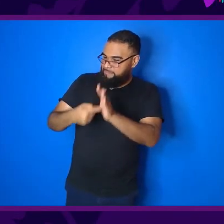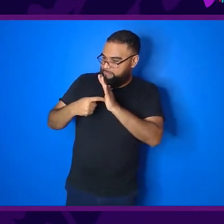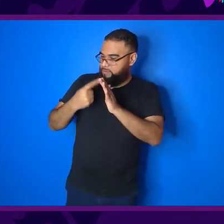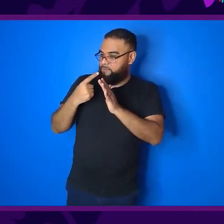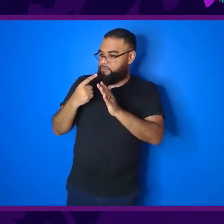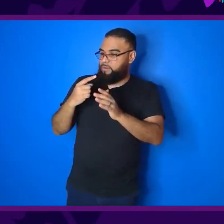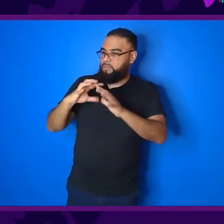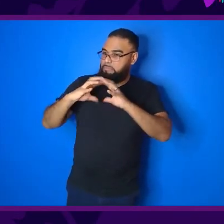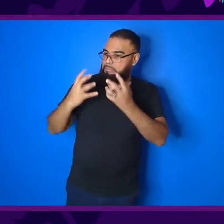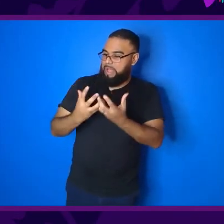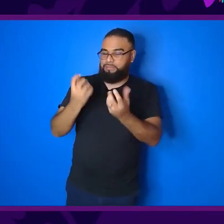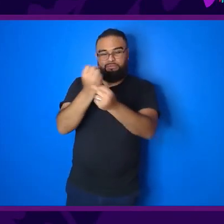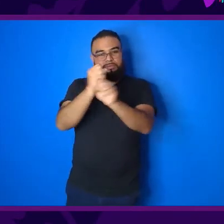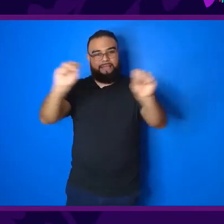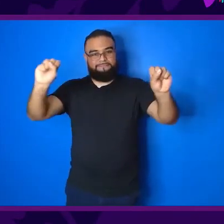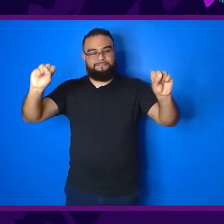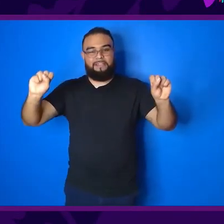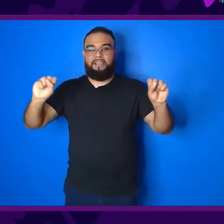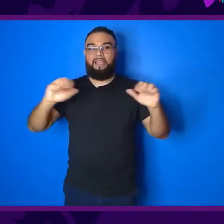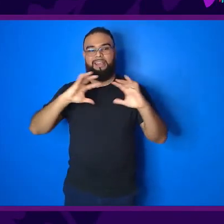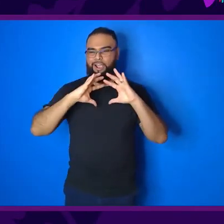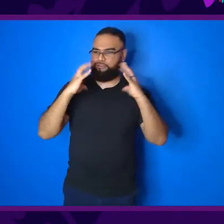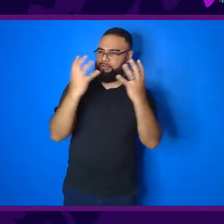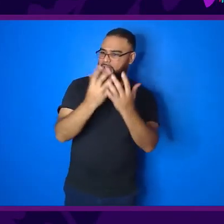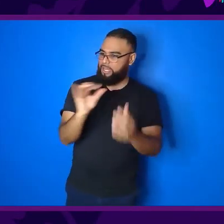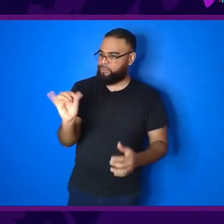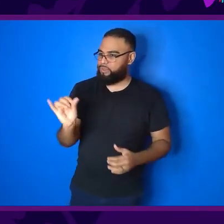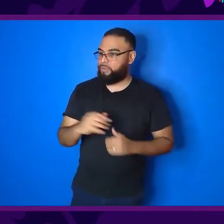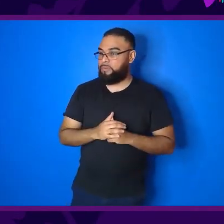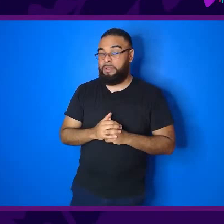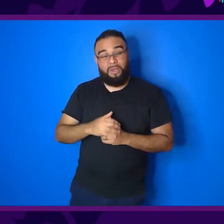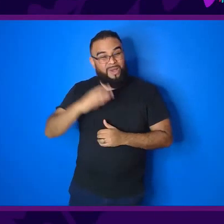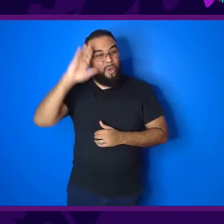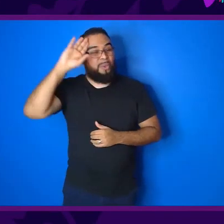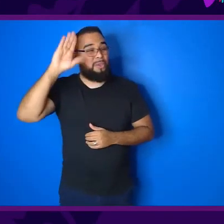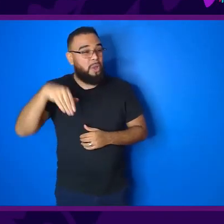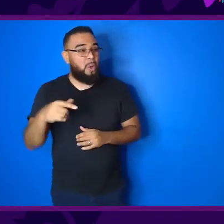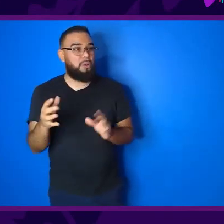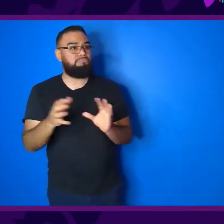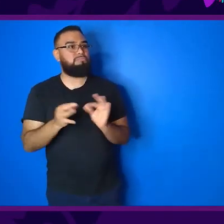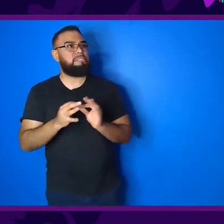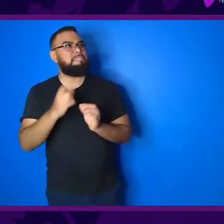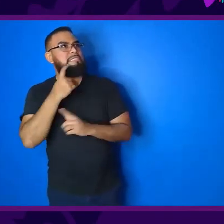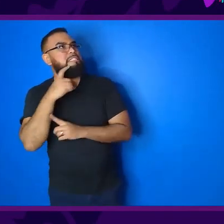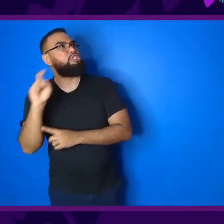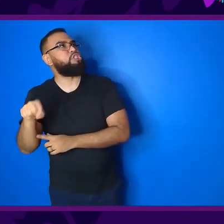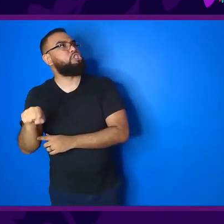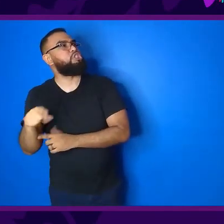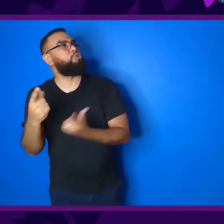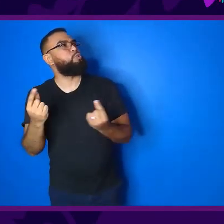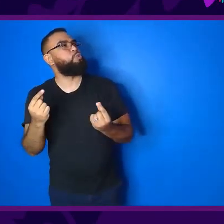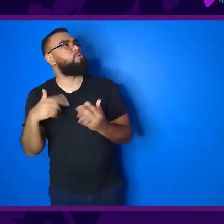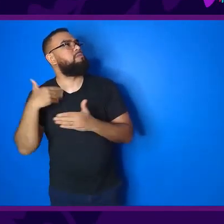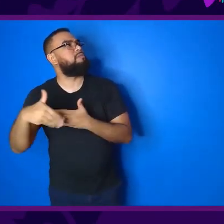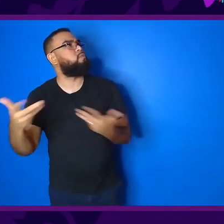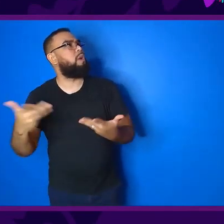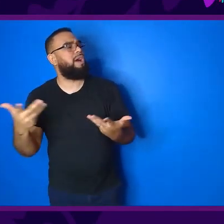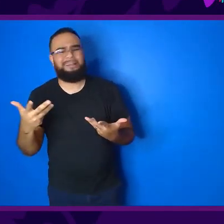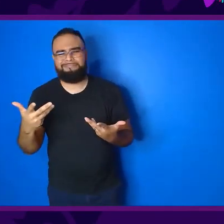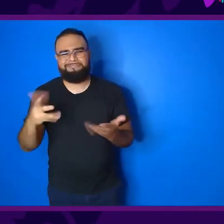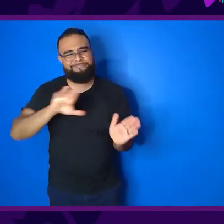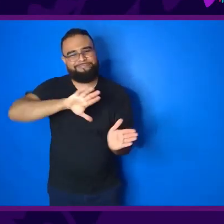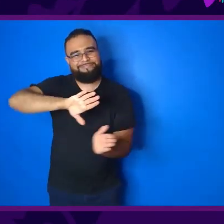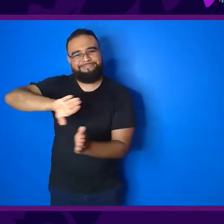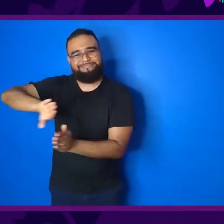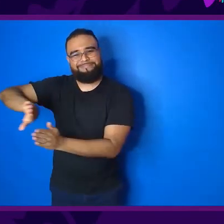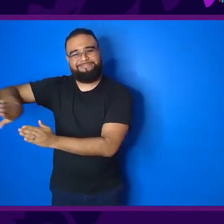know, I think we get a case of the shoulds, if you know what I mean. So I wouldn't worry so much about what you should do, but follow your